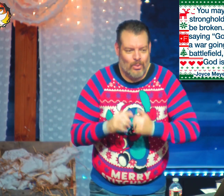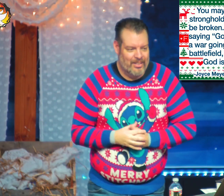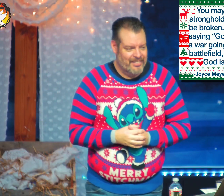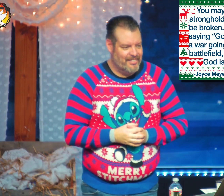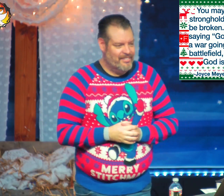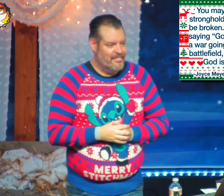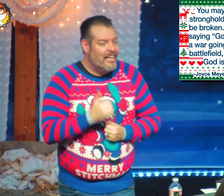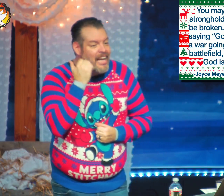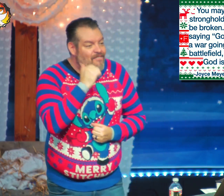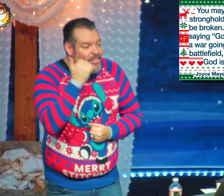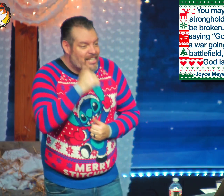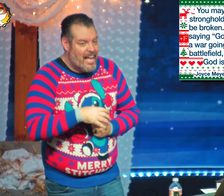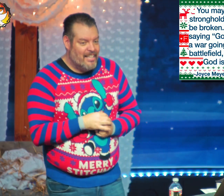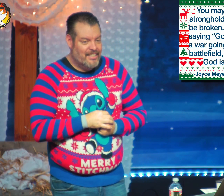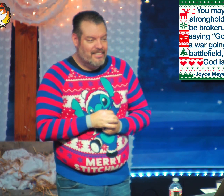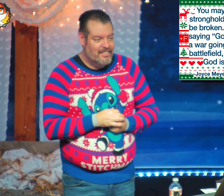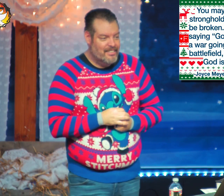And your mind is the battlefield.